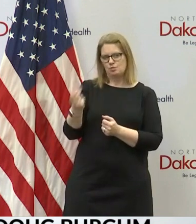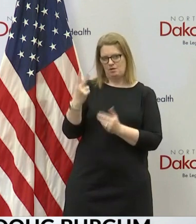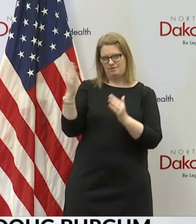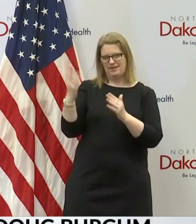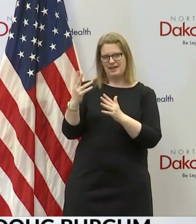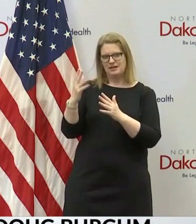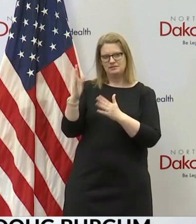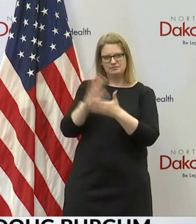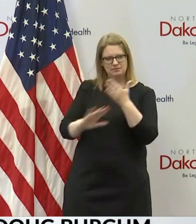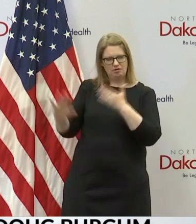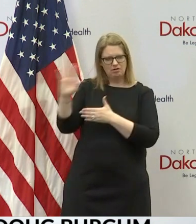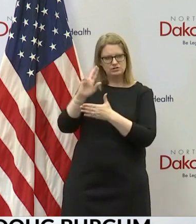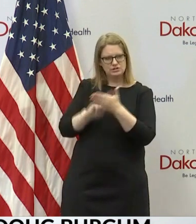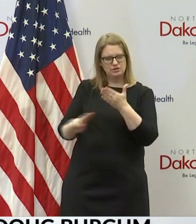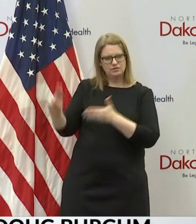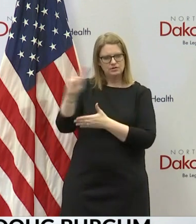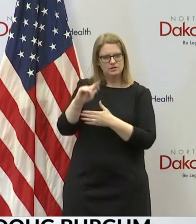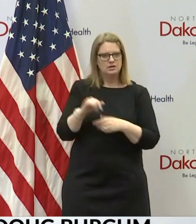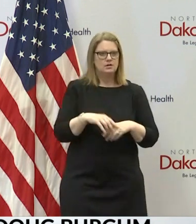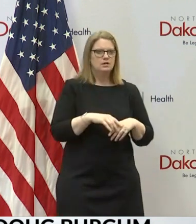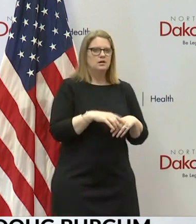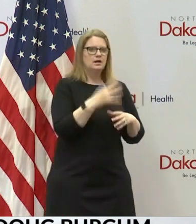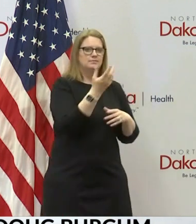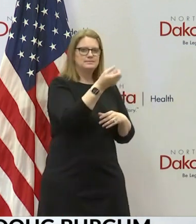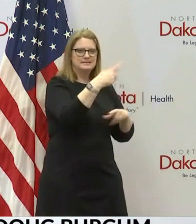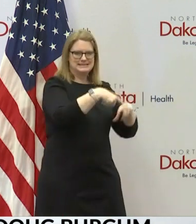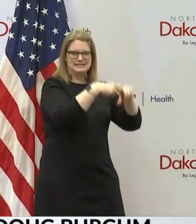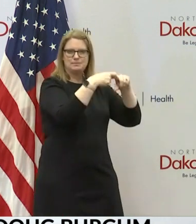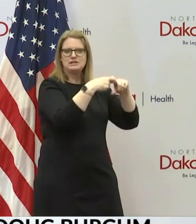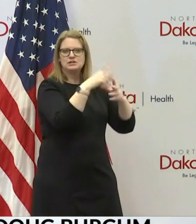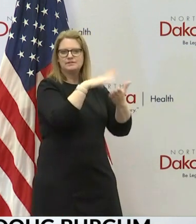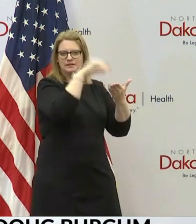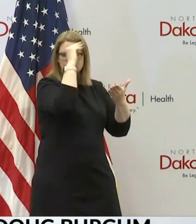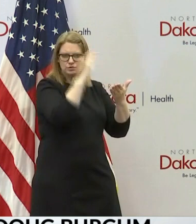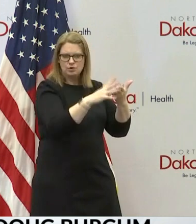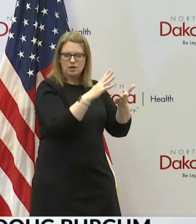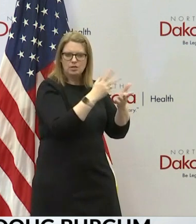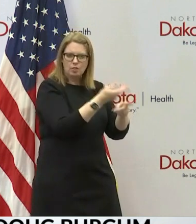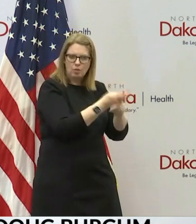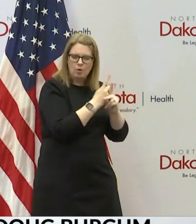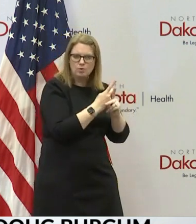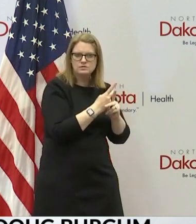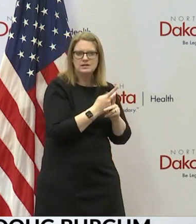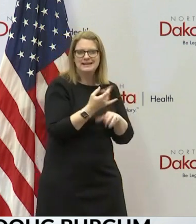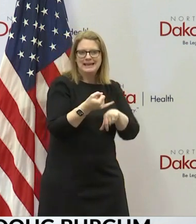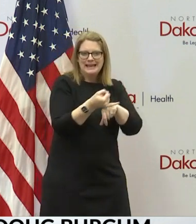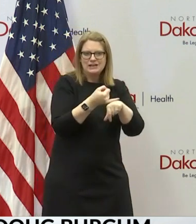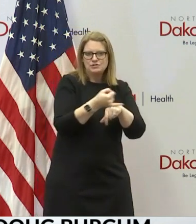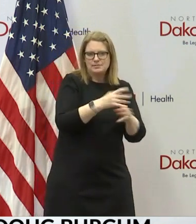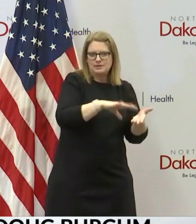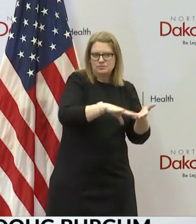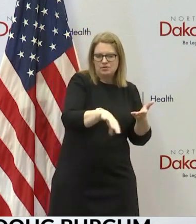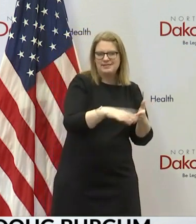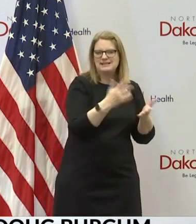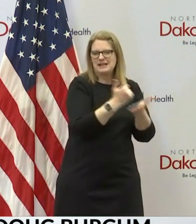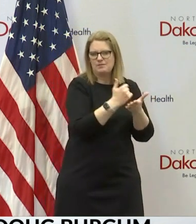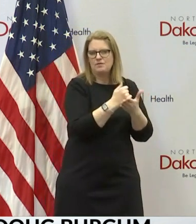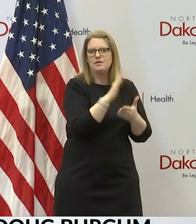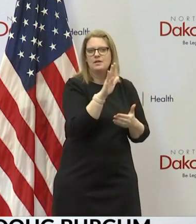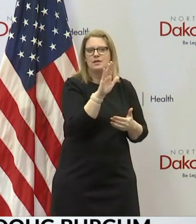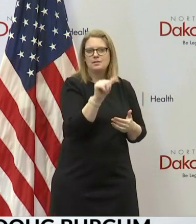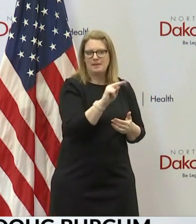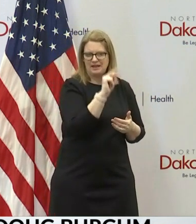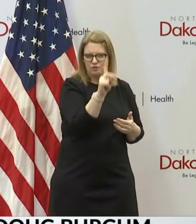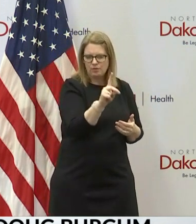education. Also, there's been the suspension of student loan payments, waiving of interest, and that's gone on by the Bank of North Dakota. And